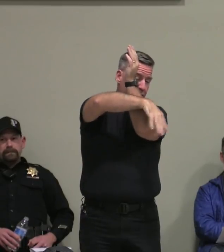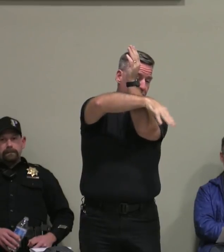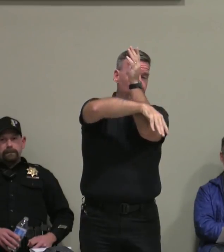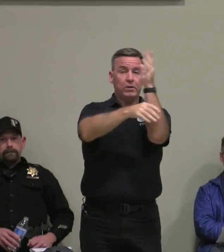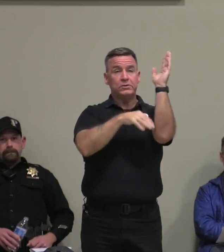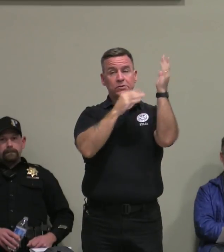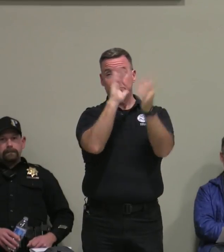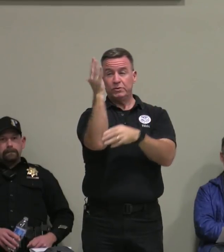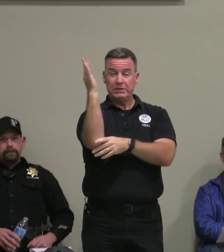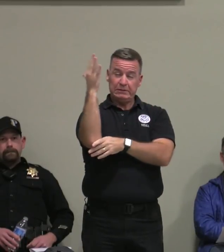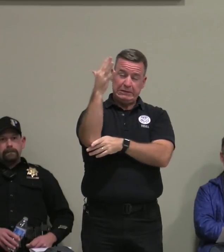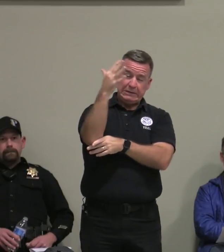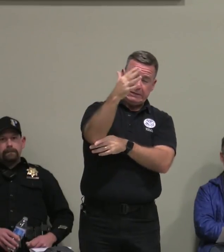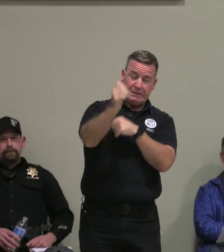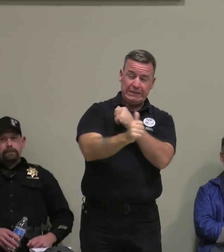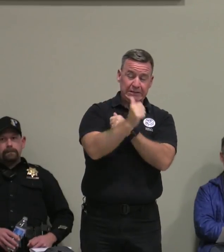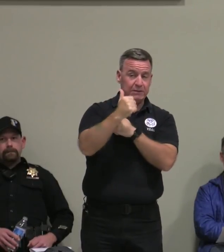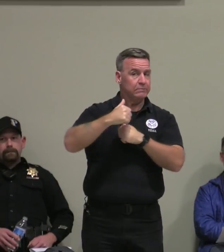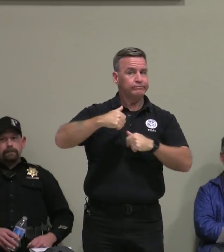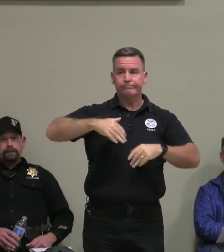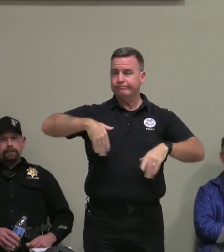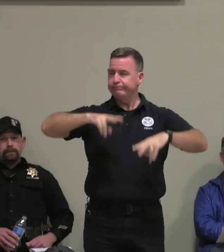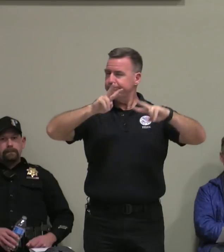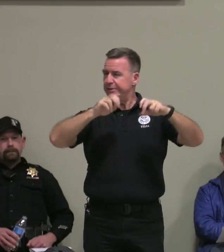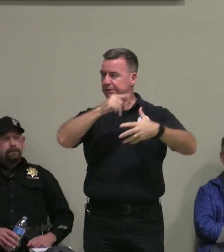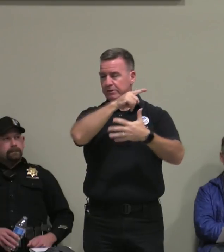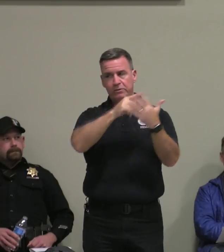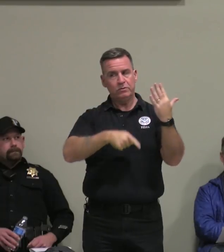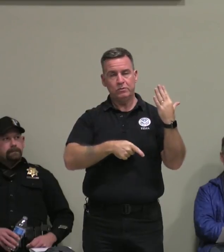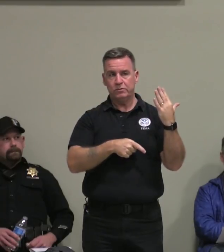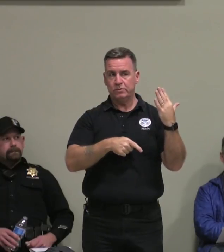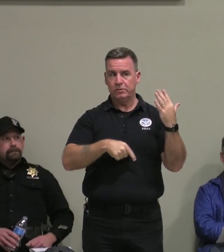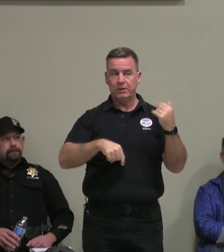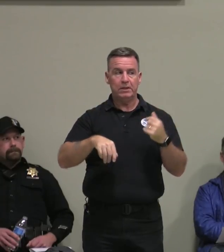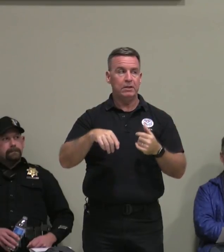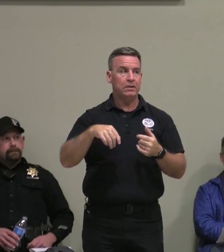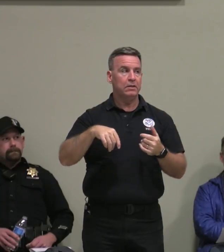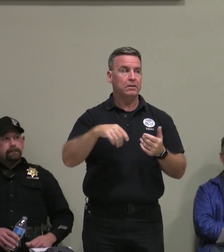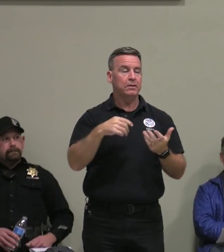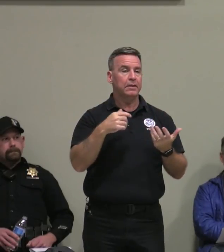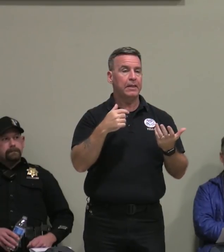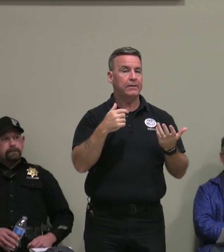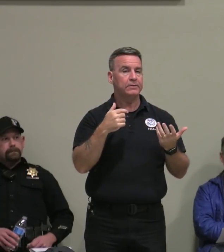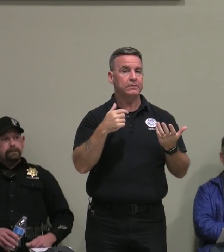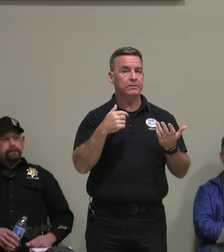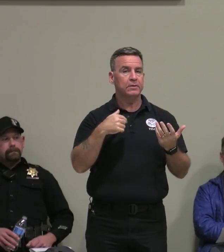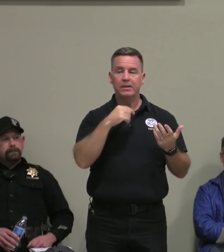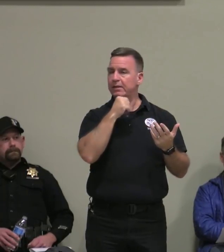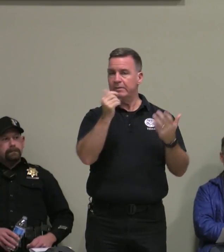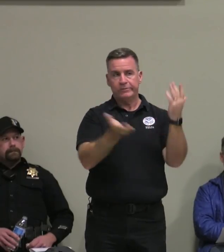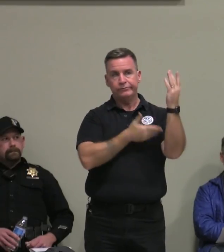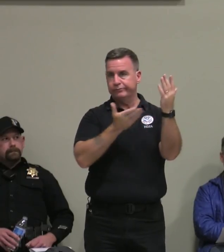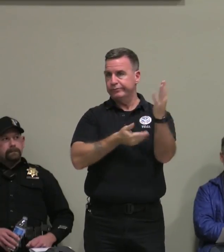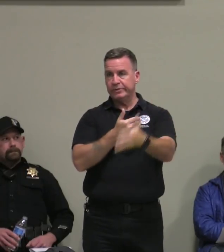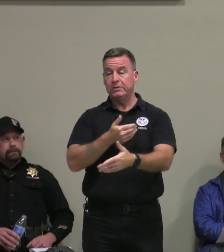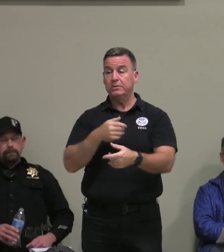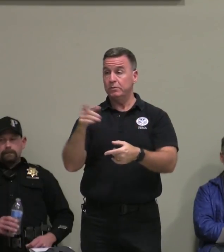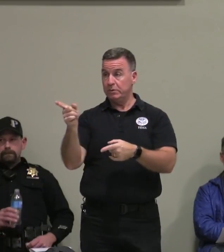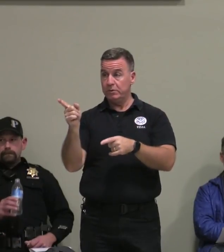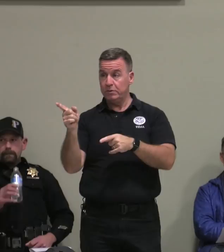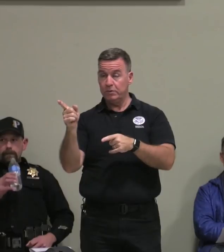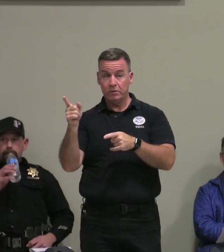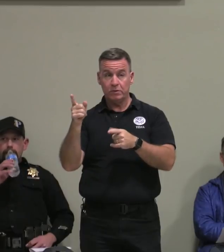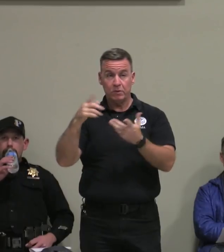trees that are dangerous, we have not assessed those and they have not been removed. So when you're